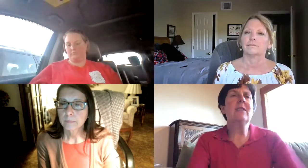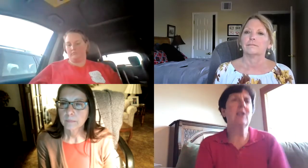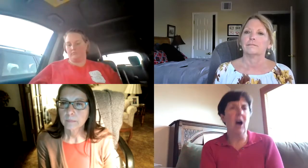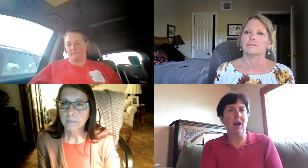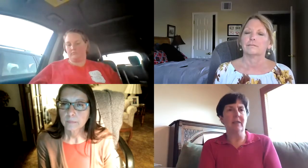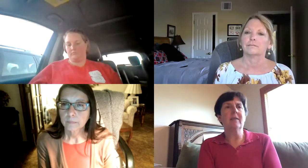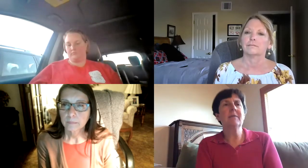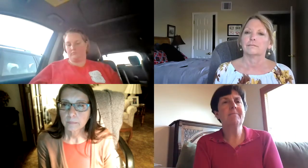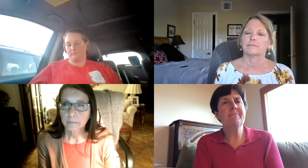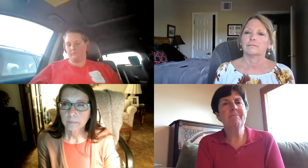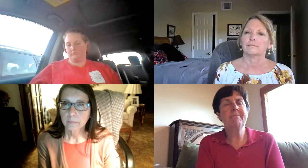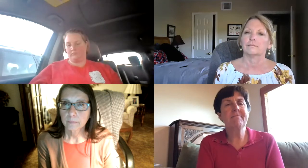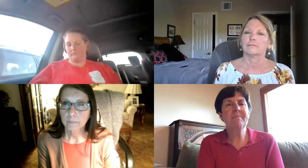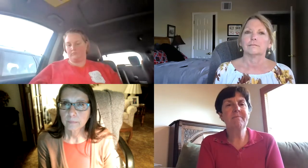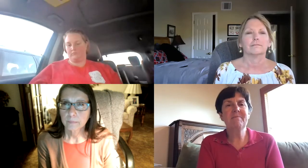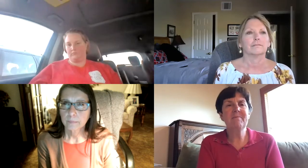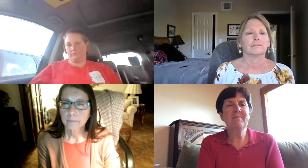Feed the dogs.